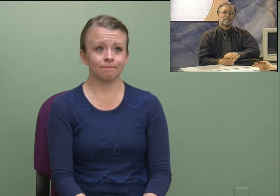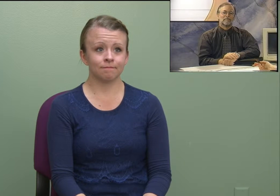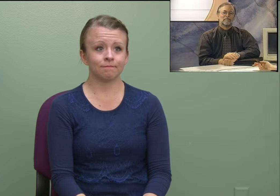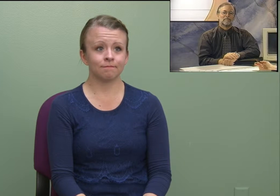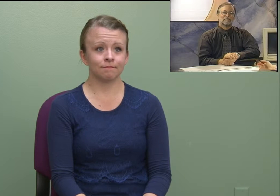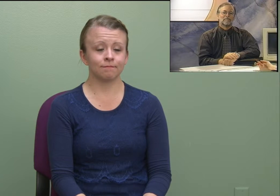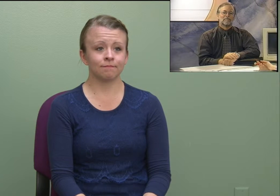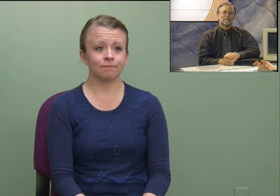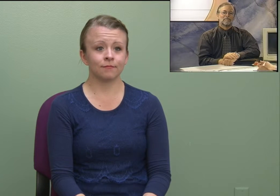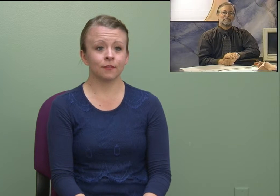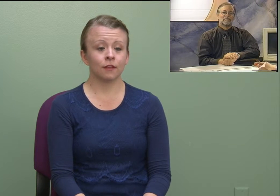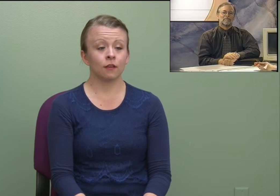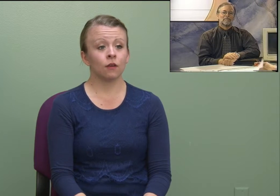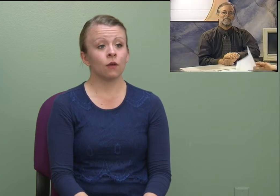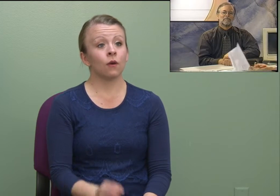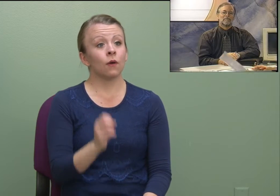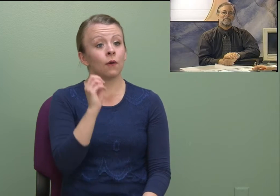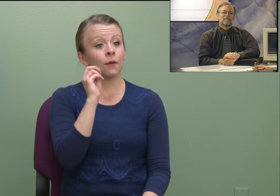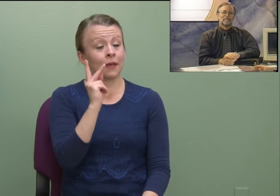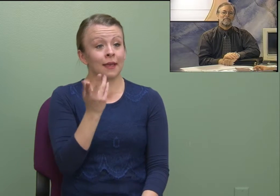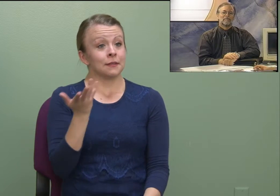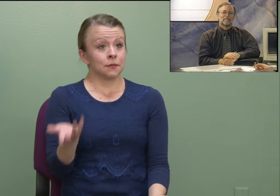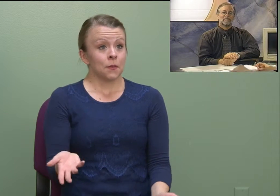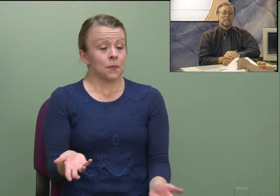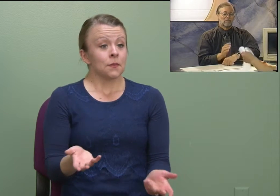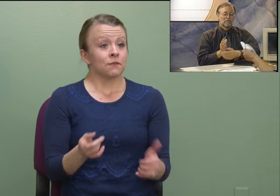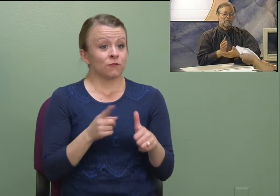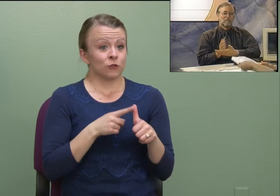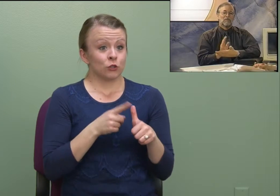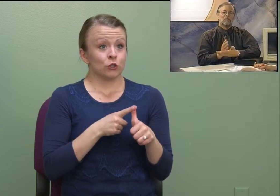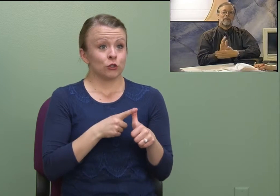Okay, the first goal we're going to go through is...